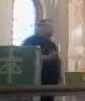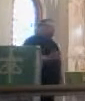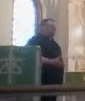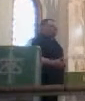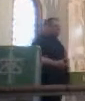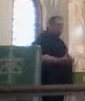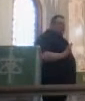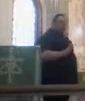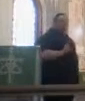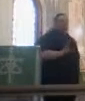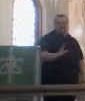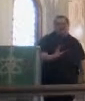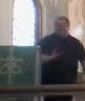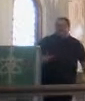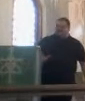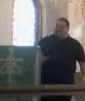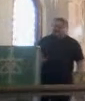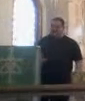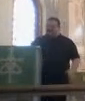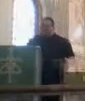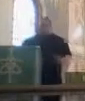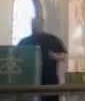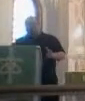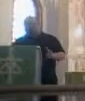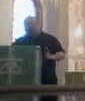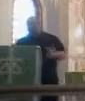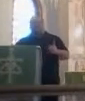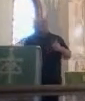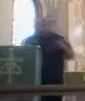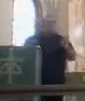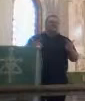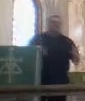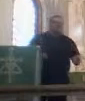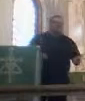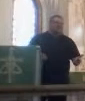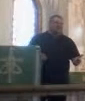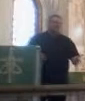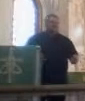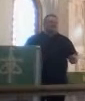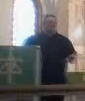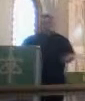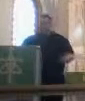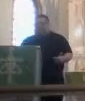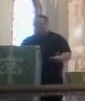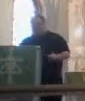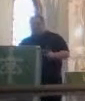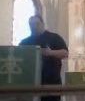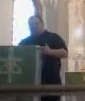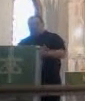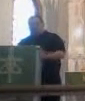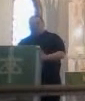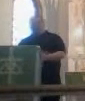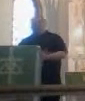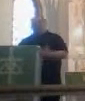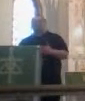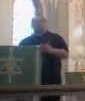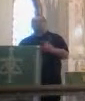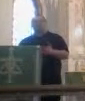much for us. He knows that. That's why He comes to be with us, to walk with us, to give us